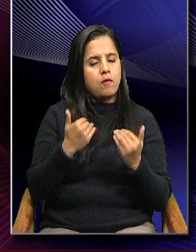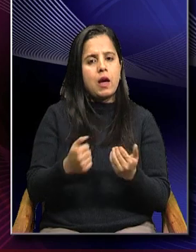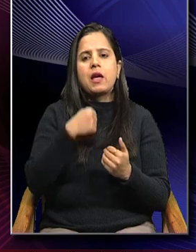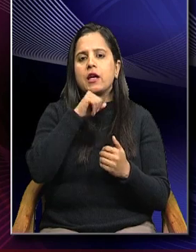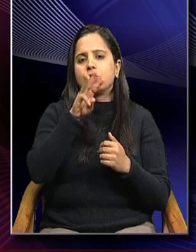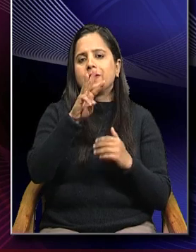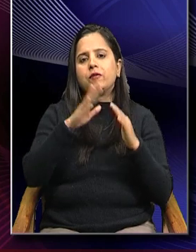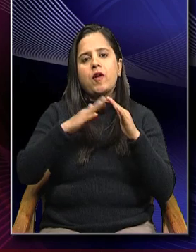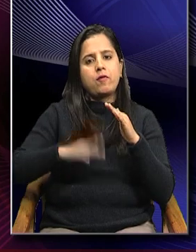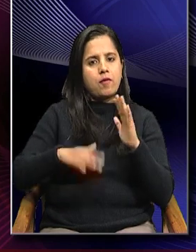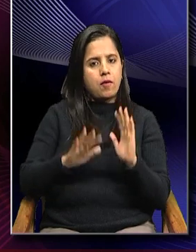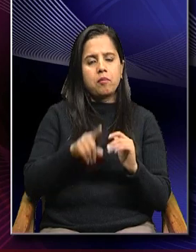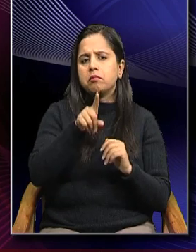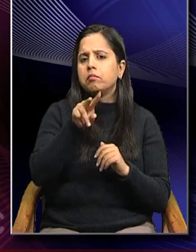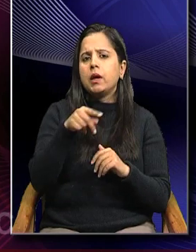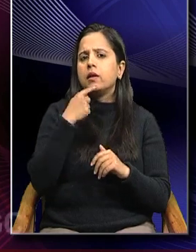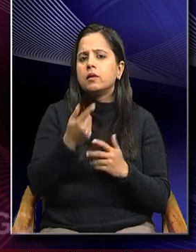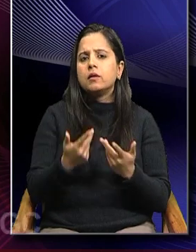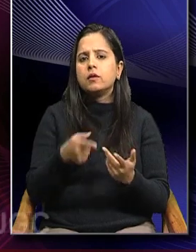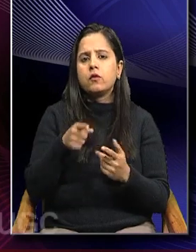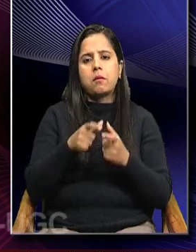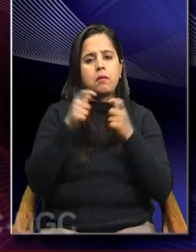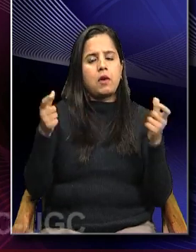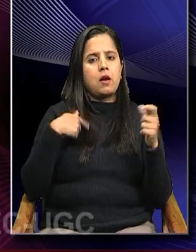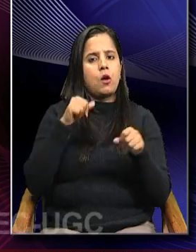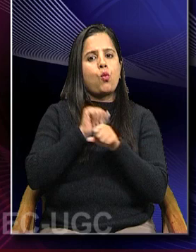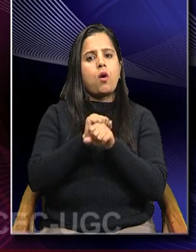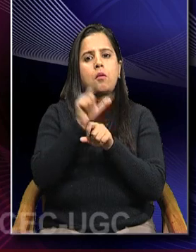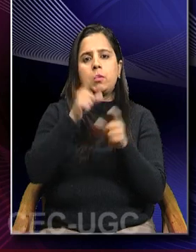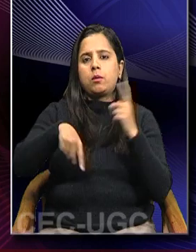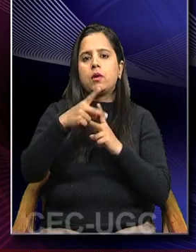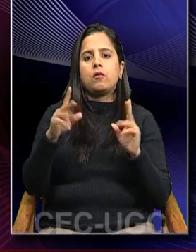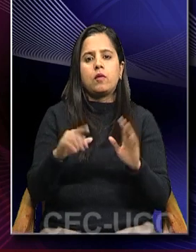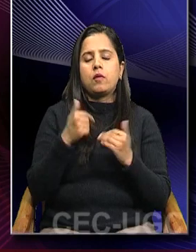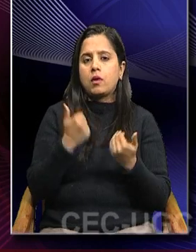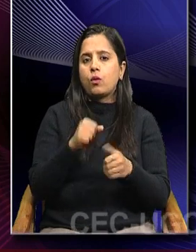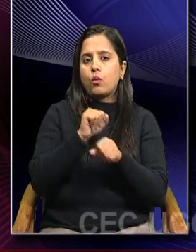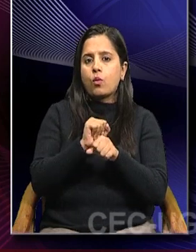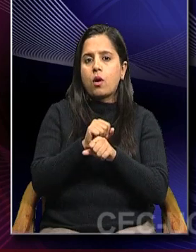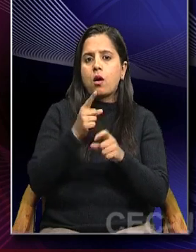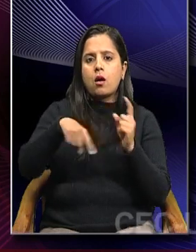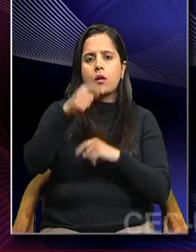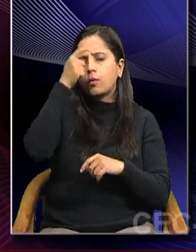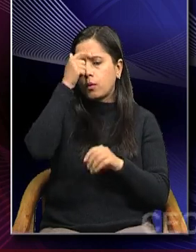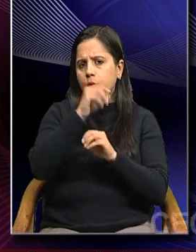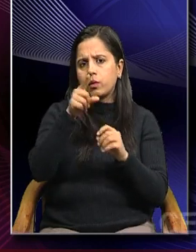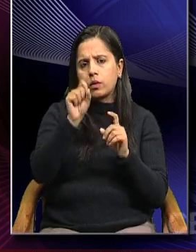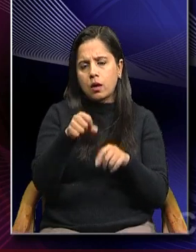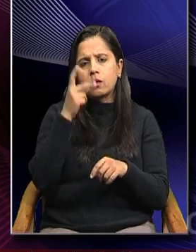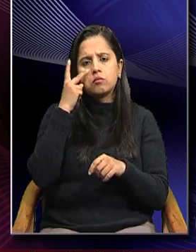of 35, which means we have a huge number of working population. So, even the workforce is not a problem, you can